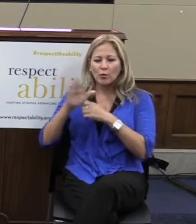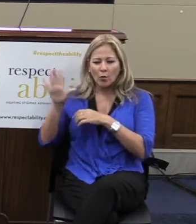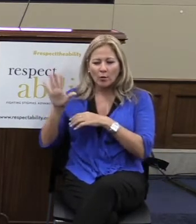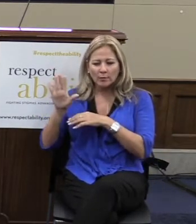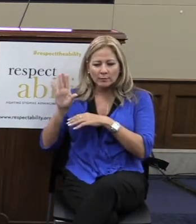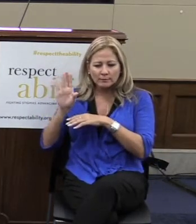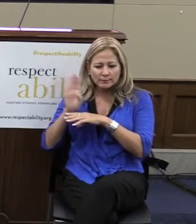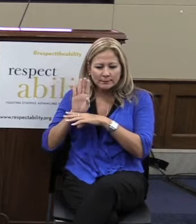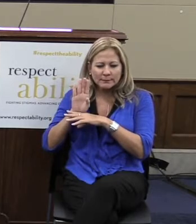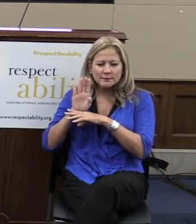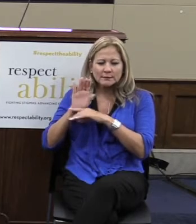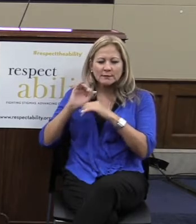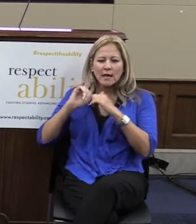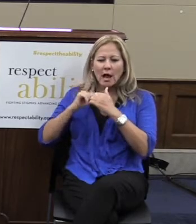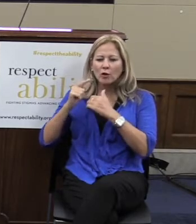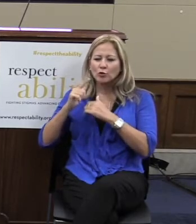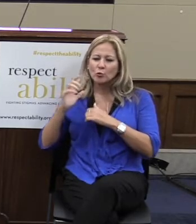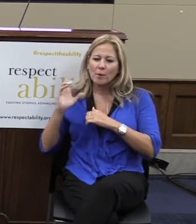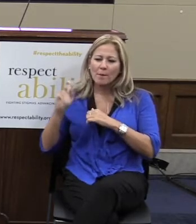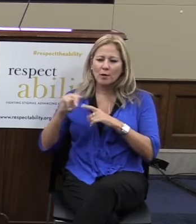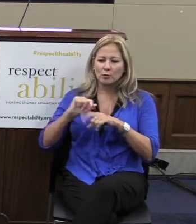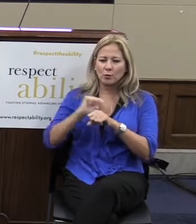they, how you returned to work went.